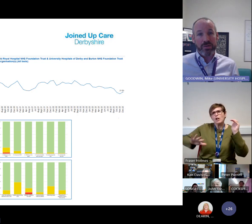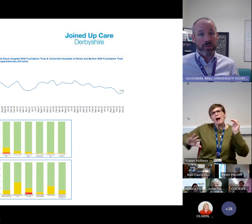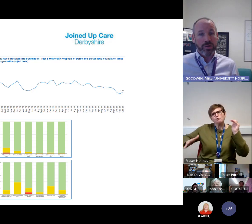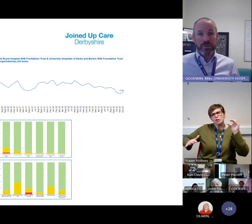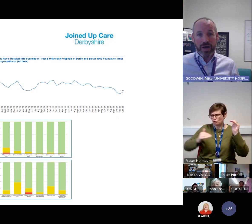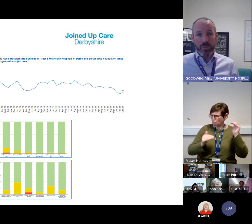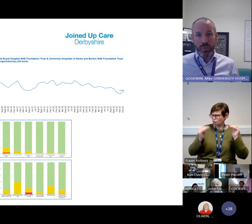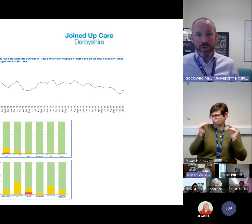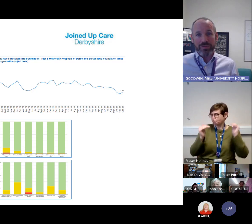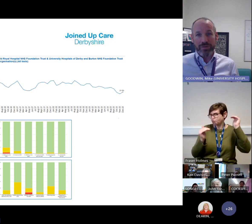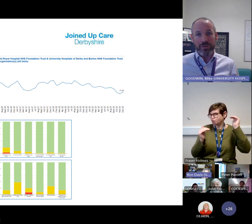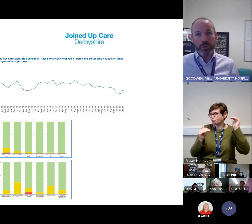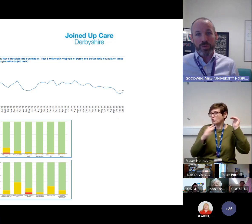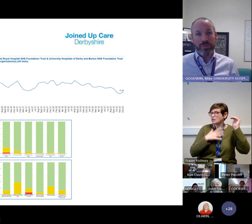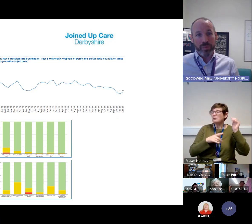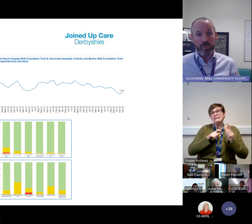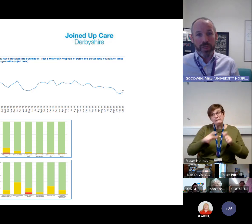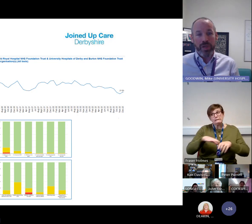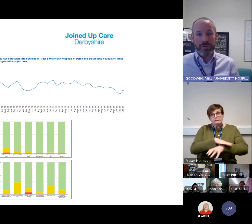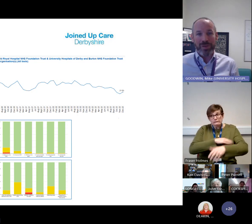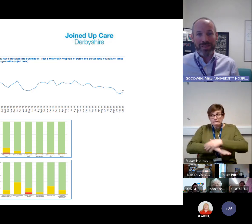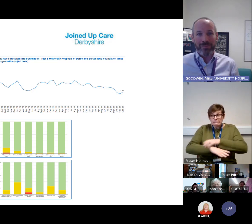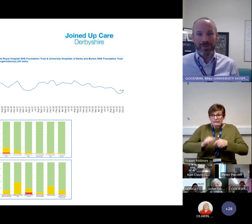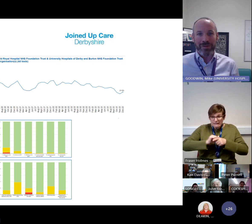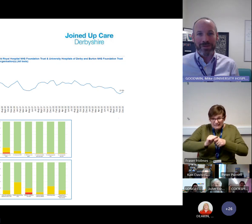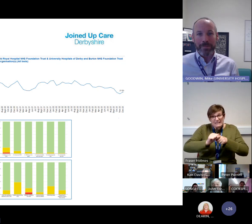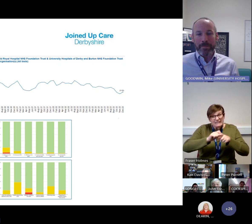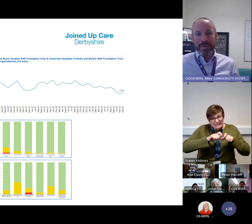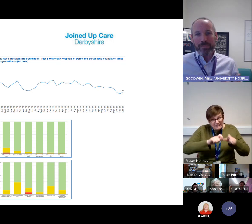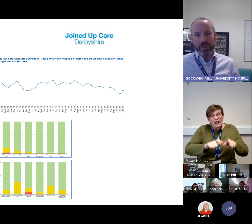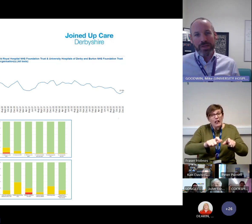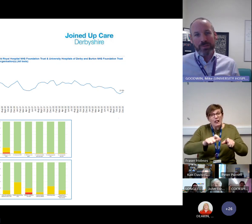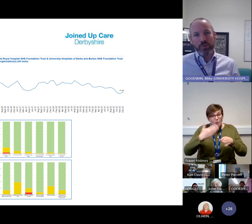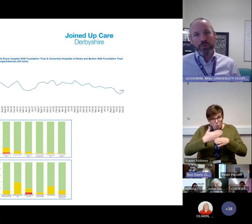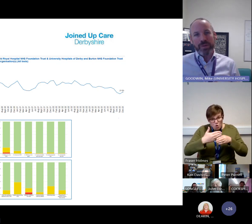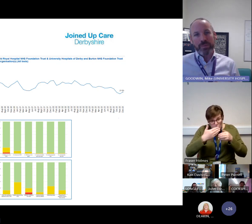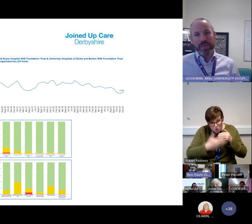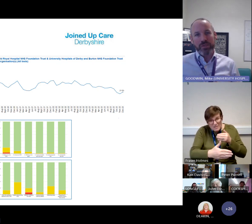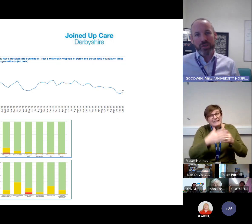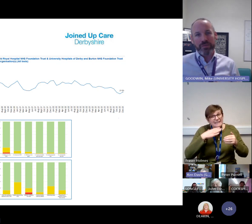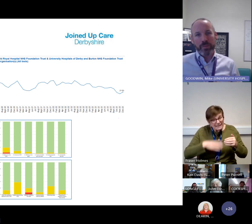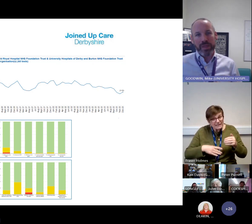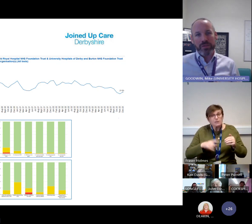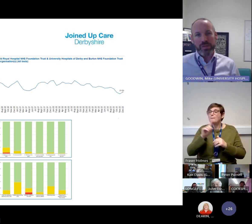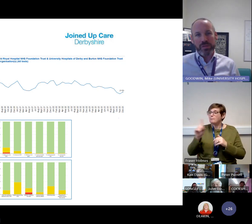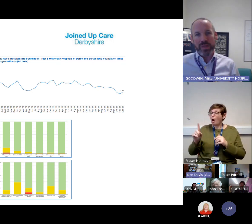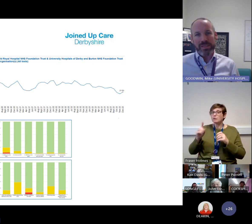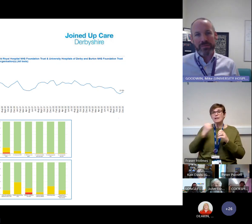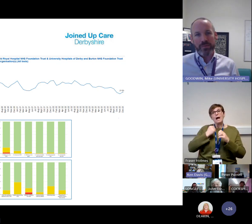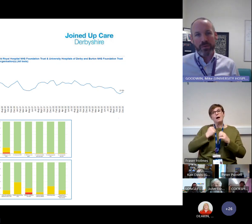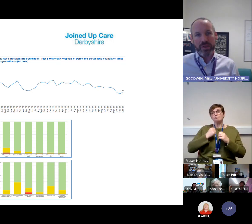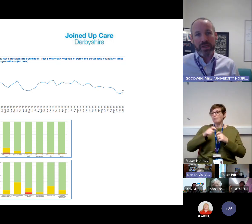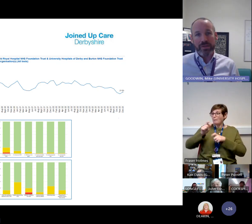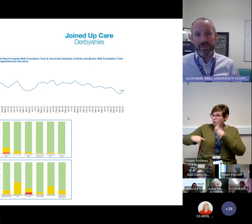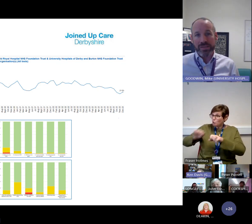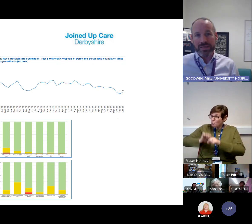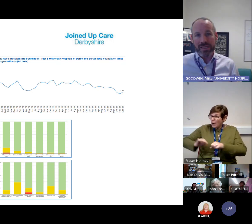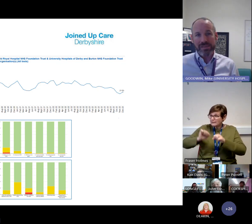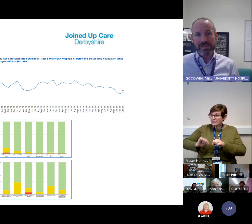direction. Still far more work to do, but we are doing that work. But an improving picture for patients waiting